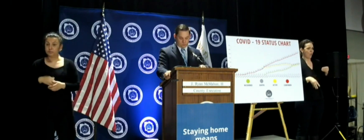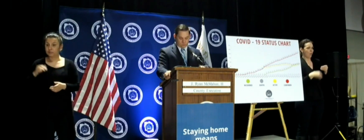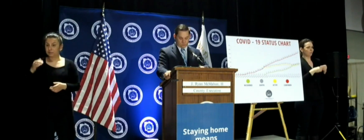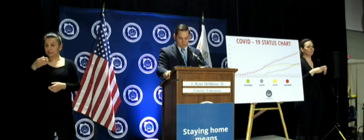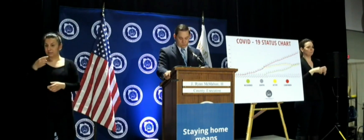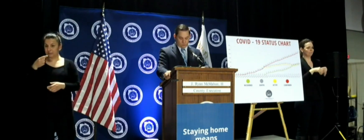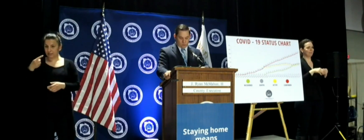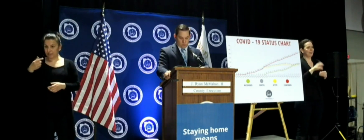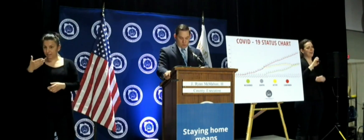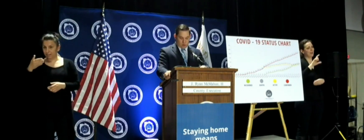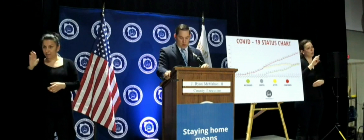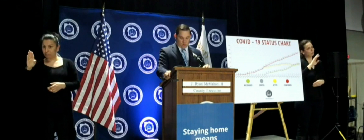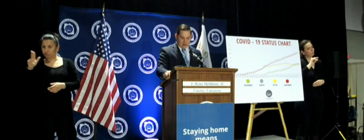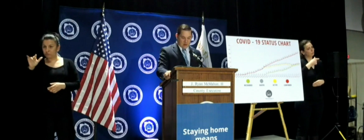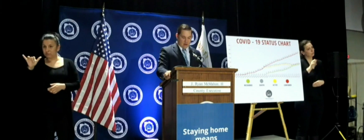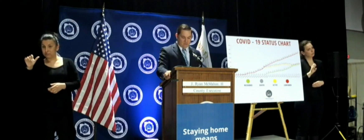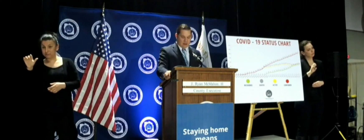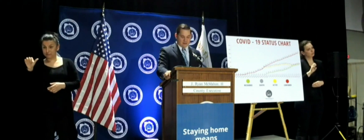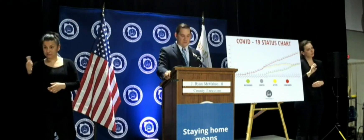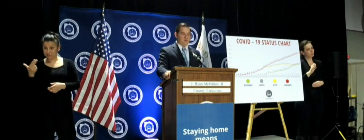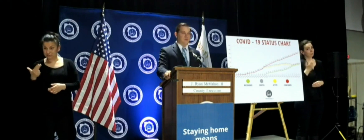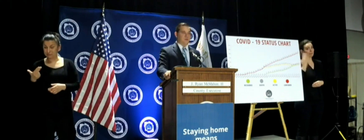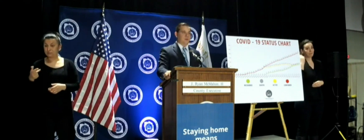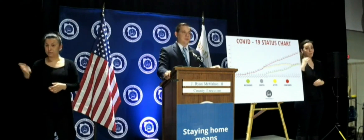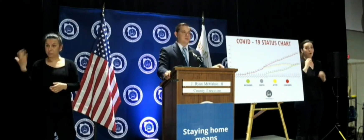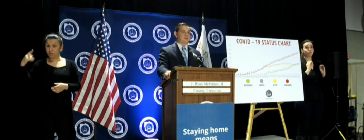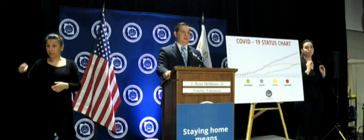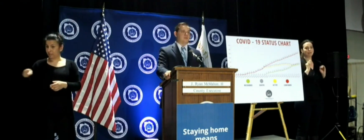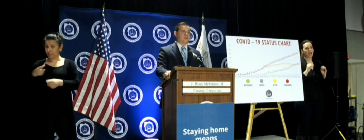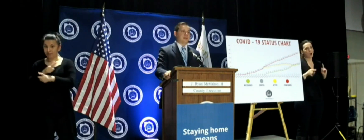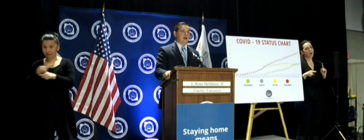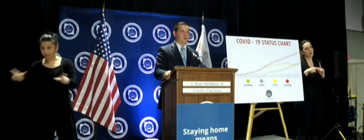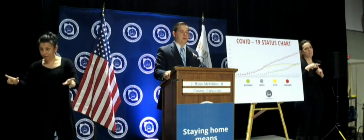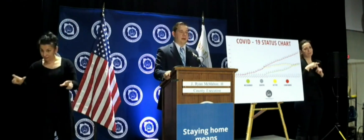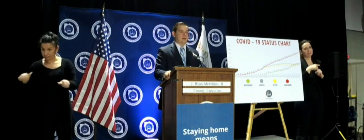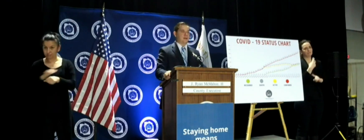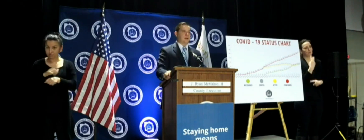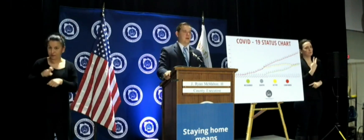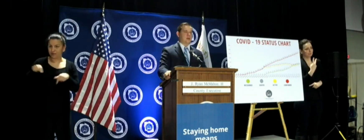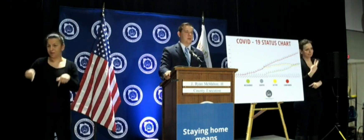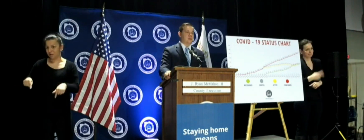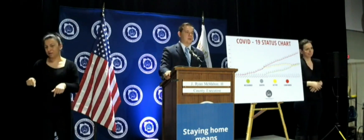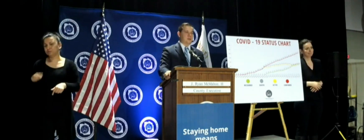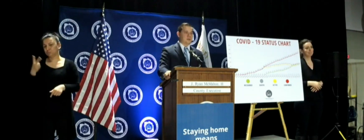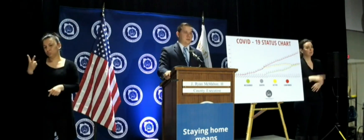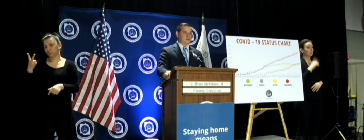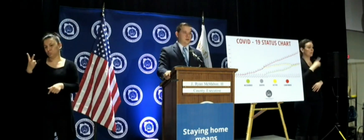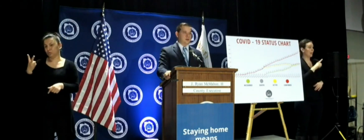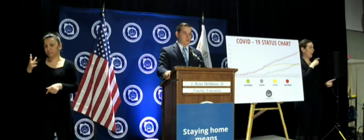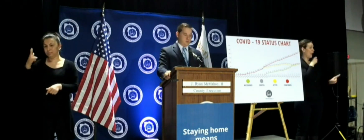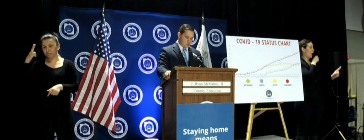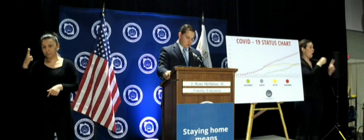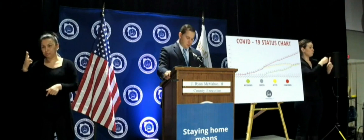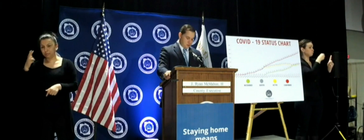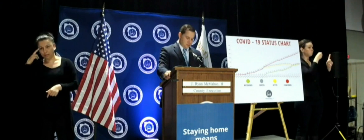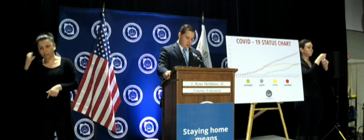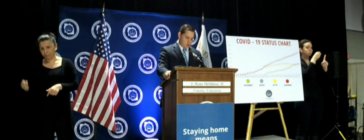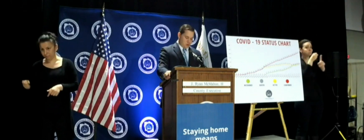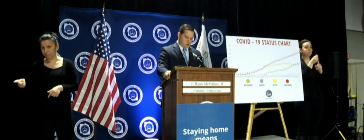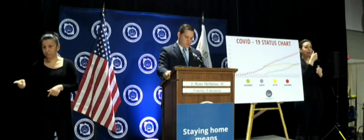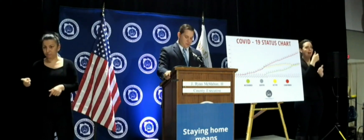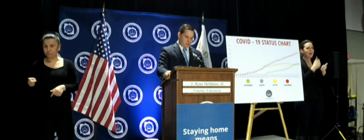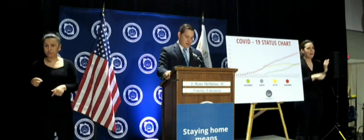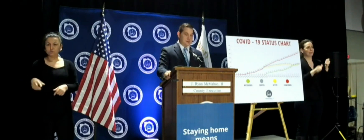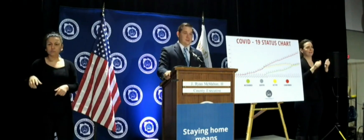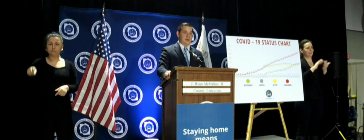2. We now have positive confirmed cases in every town in Onondaga County, the City of Syracuse. There are